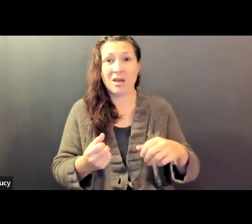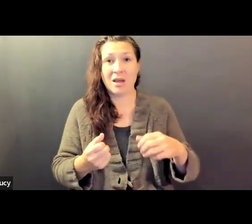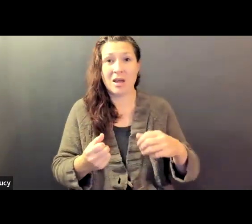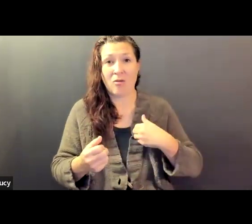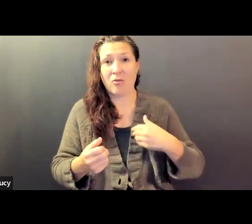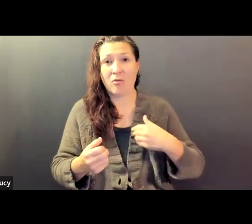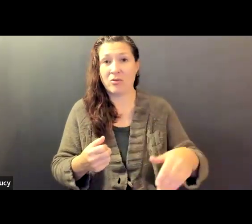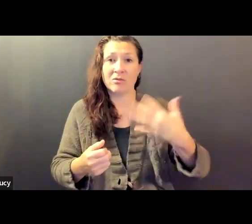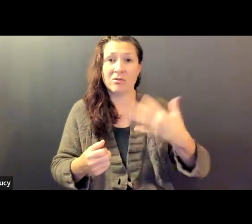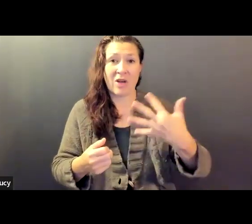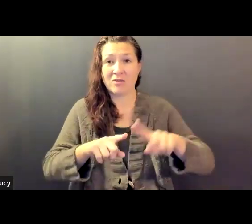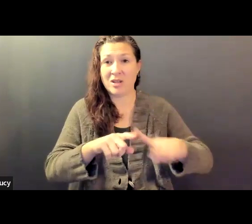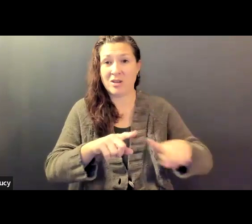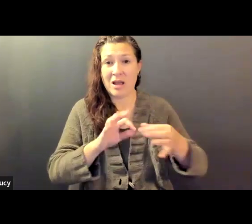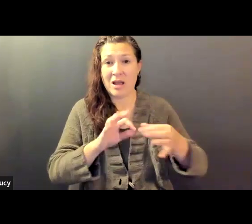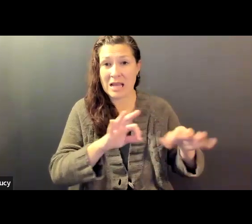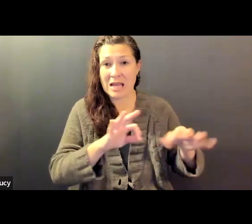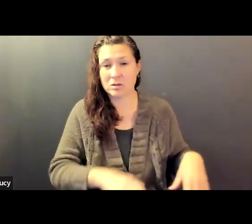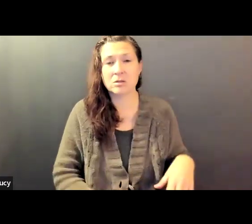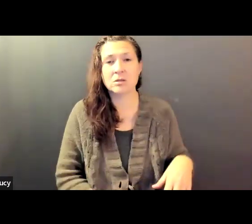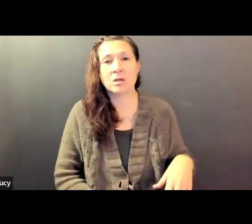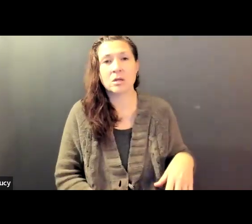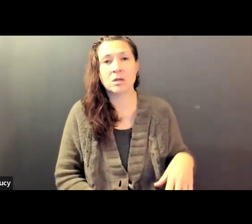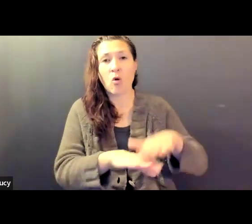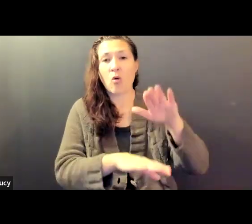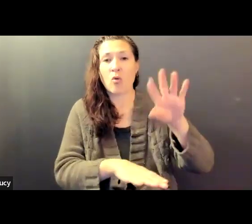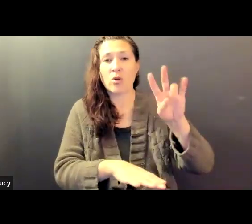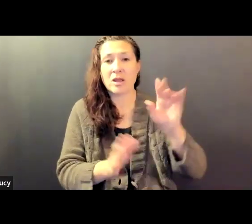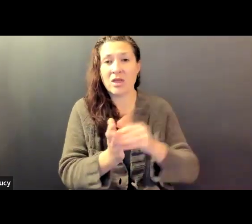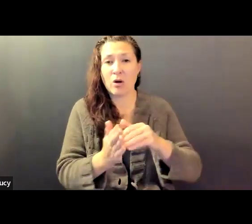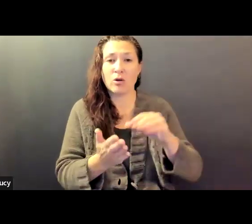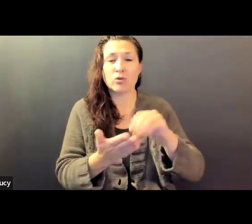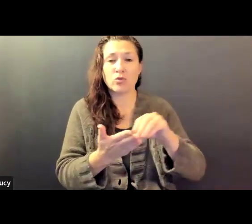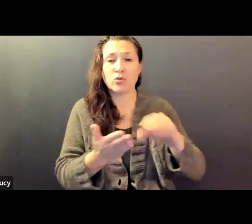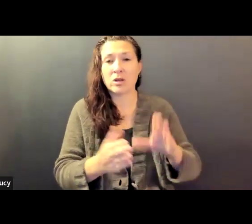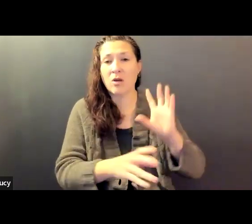it. And over 7,000 students participated in summer programming this past